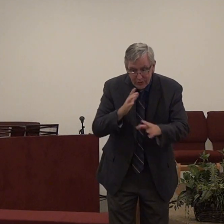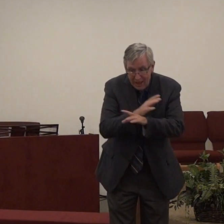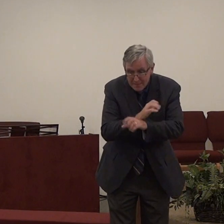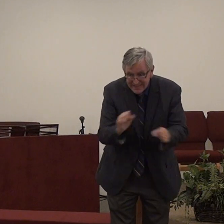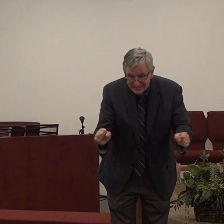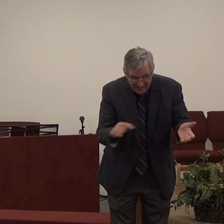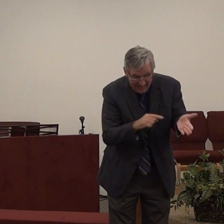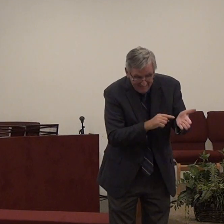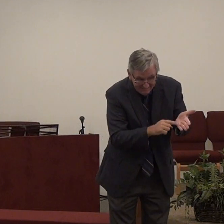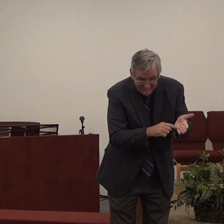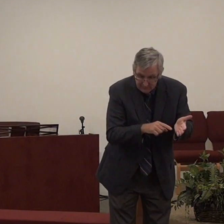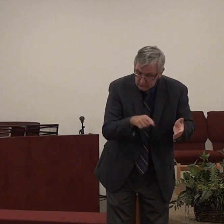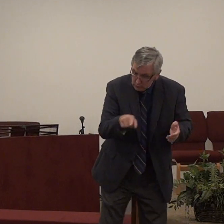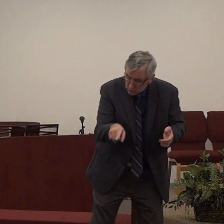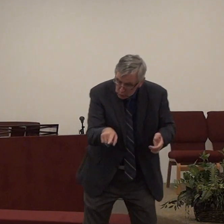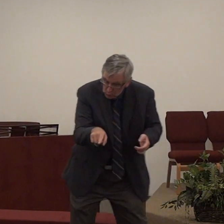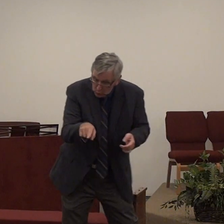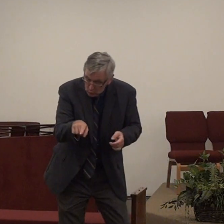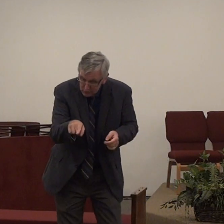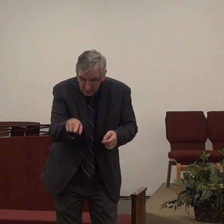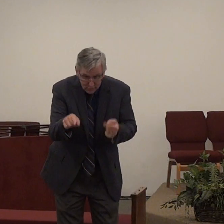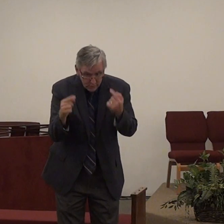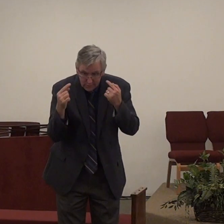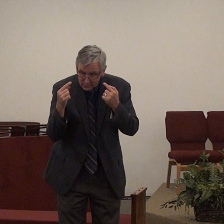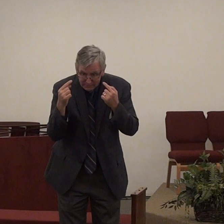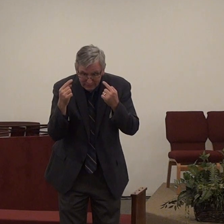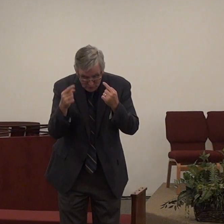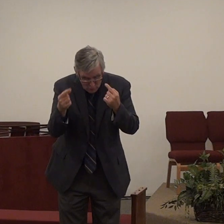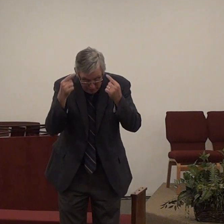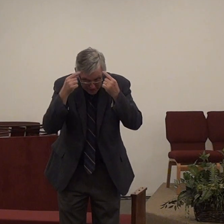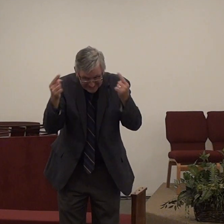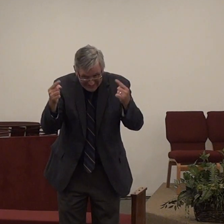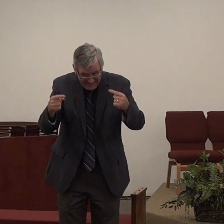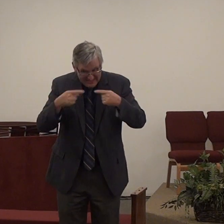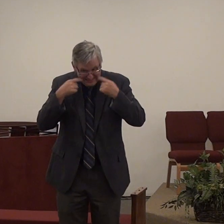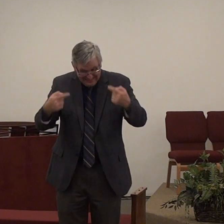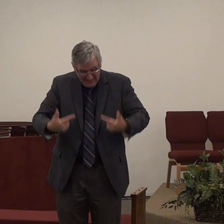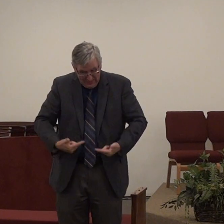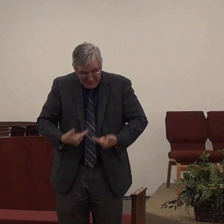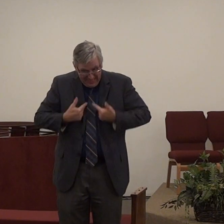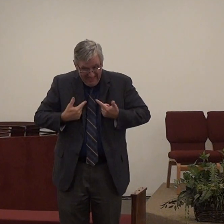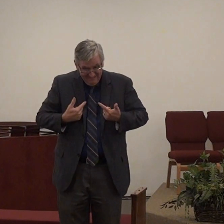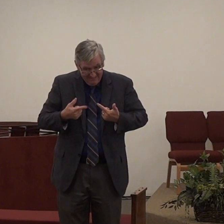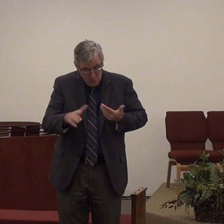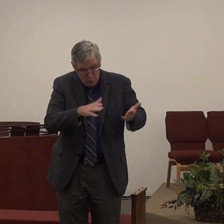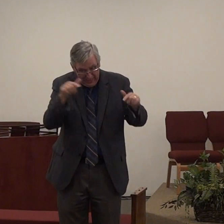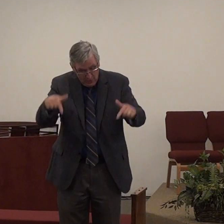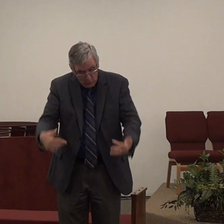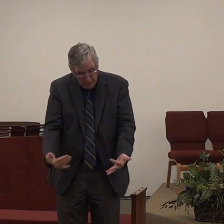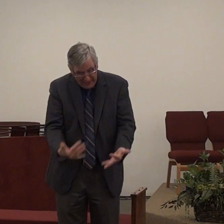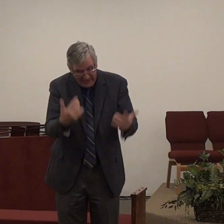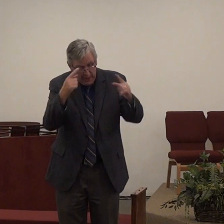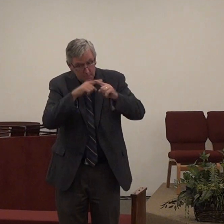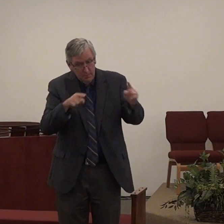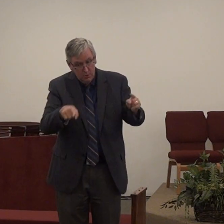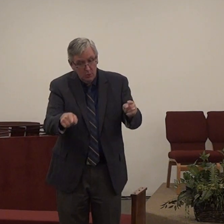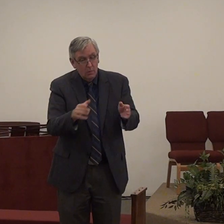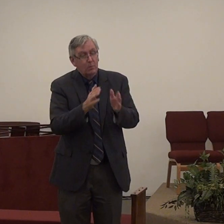"Whosoever shall call upon the name of the Lord shall be saved." And we asked her if she understood that she had sin in her life and that with